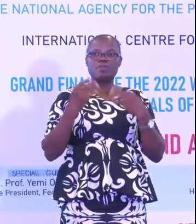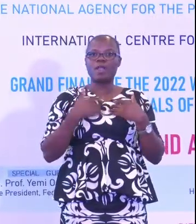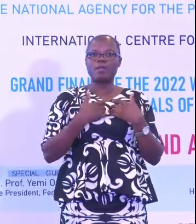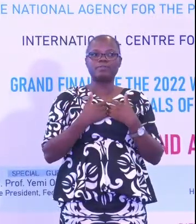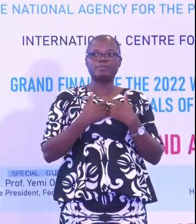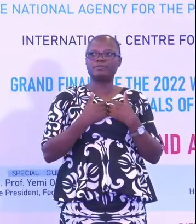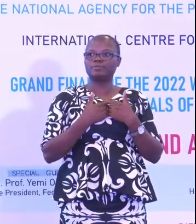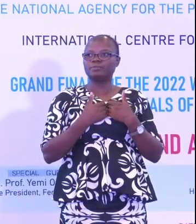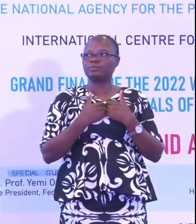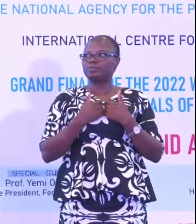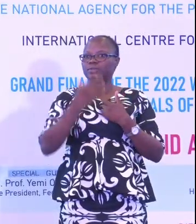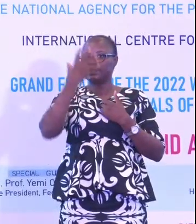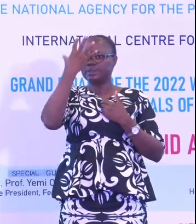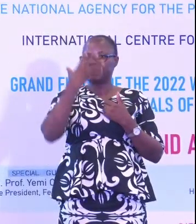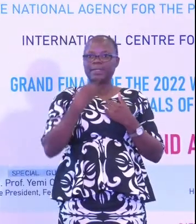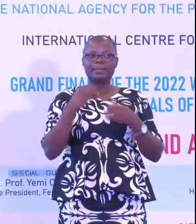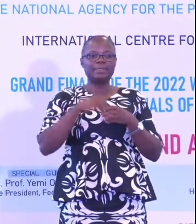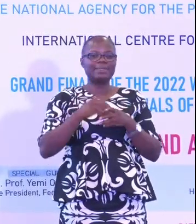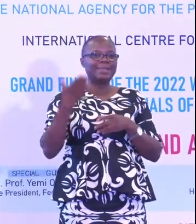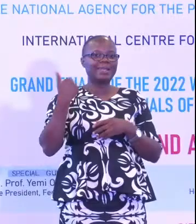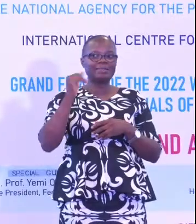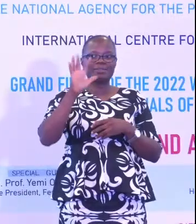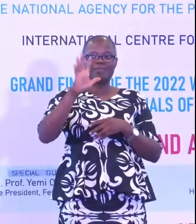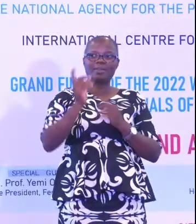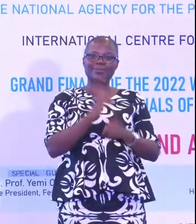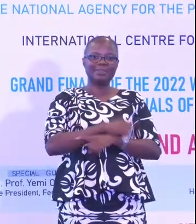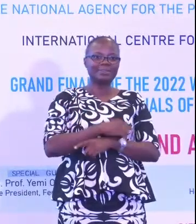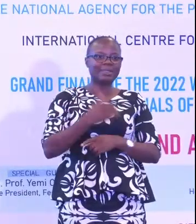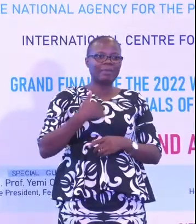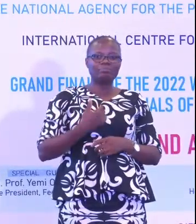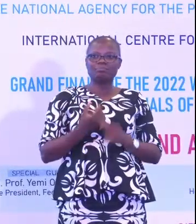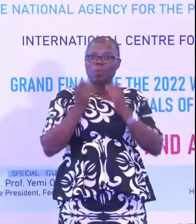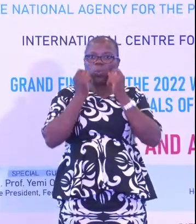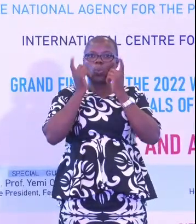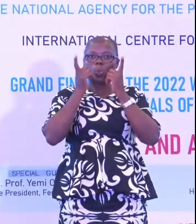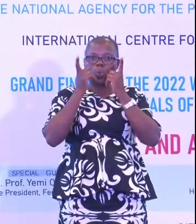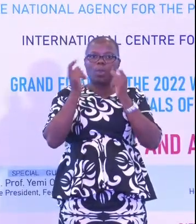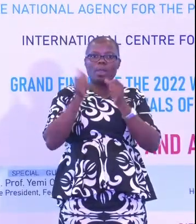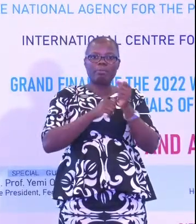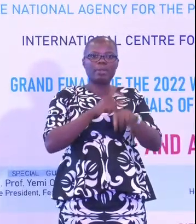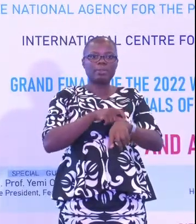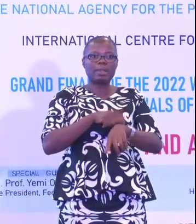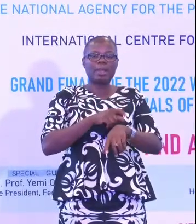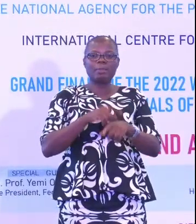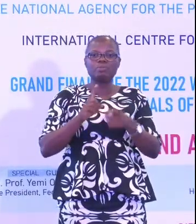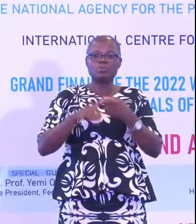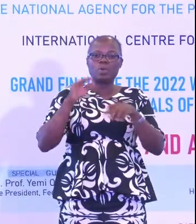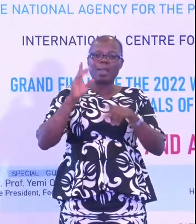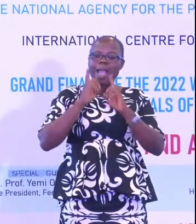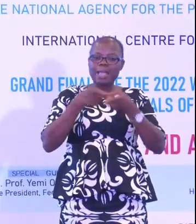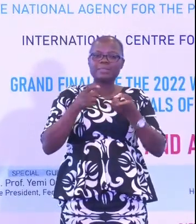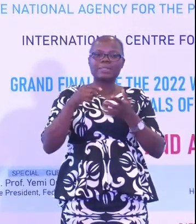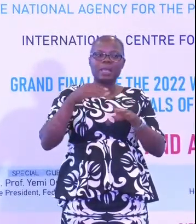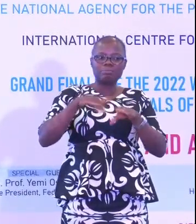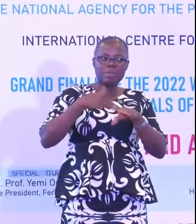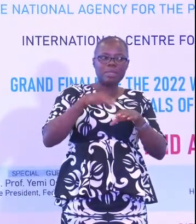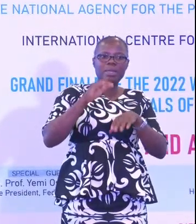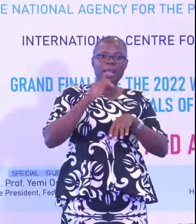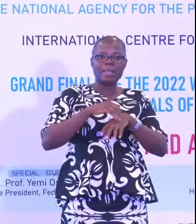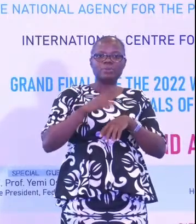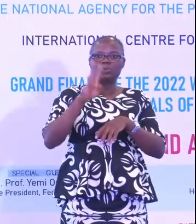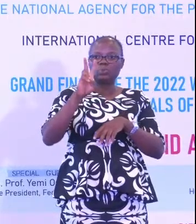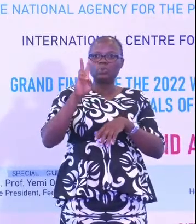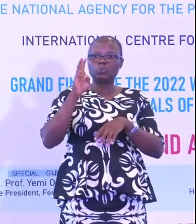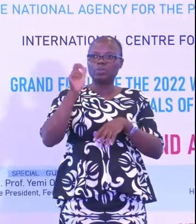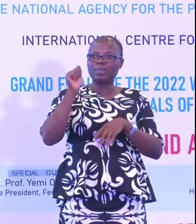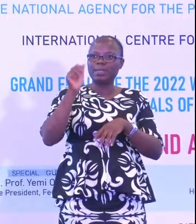last 5 days. He's been up every time. He replies your mail at 2 a.m. and he calls you